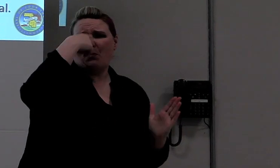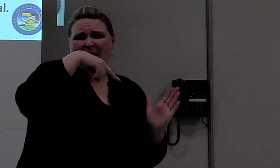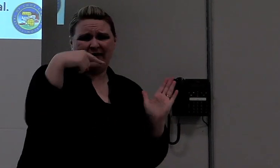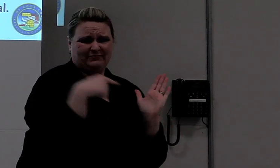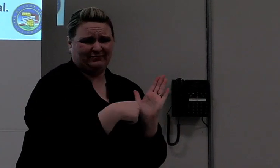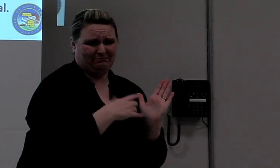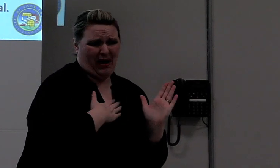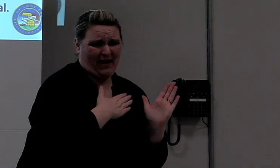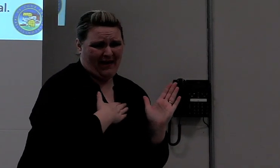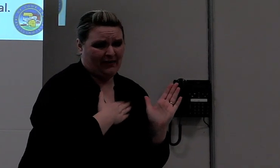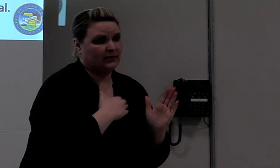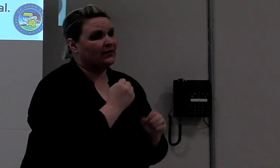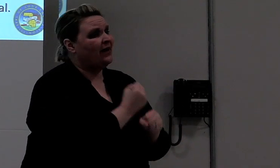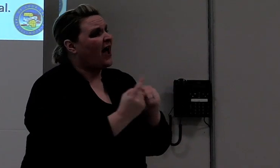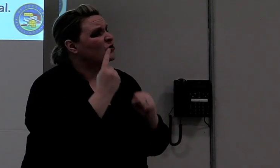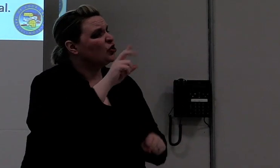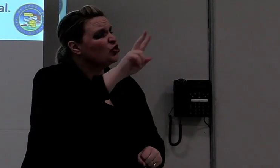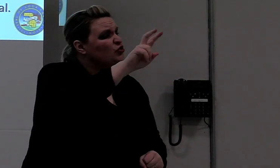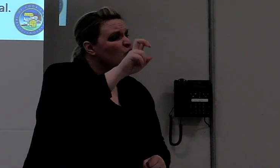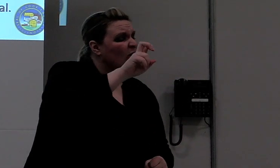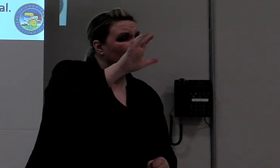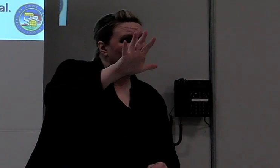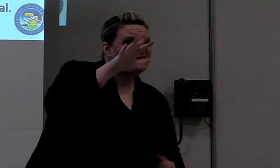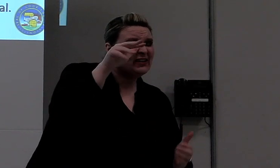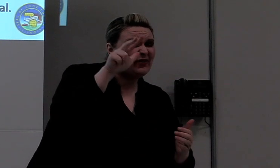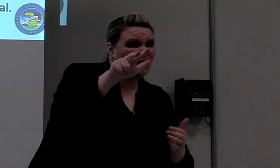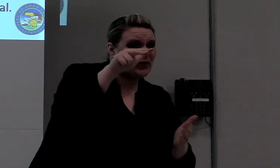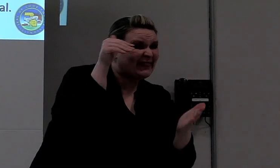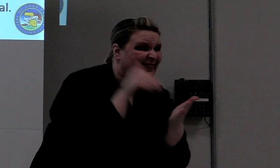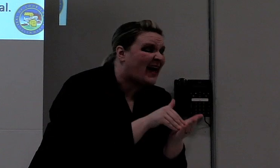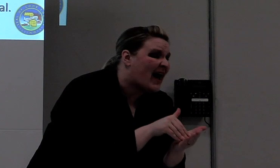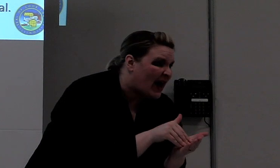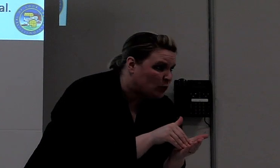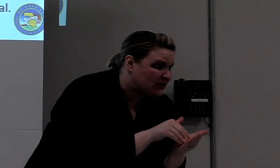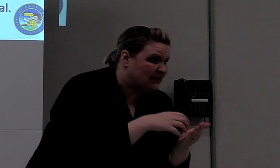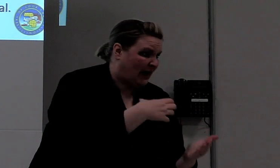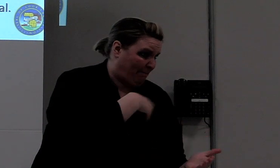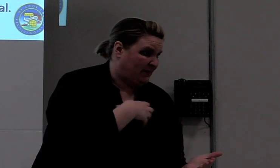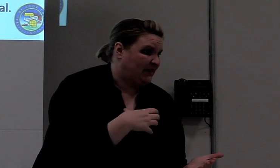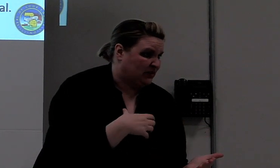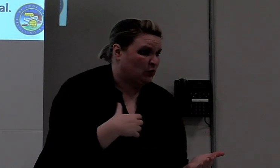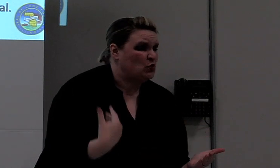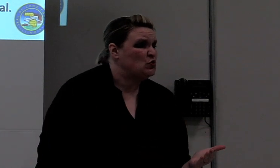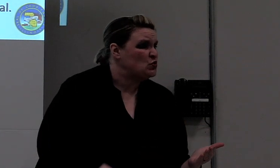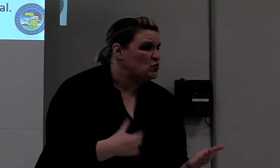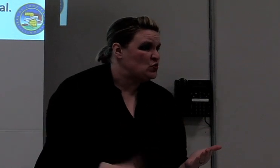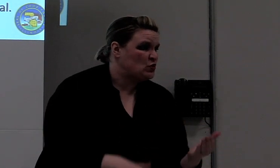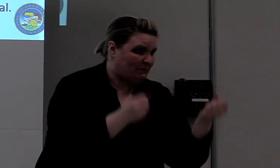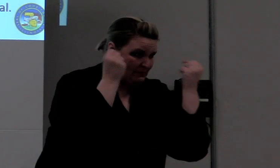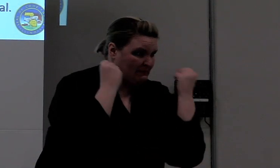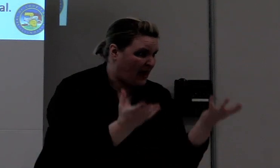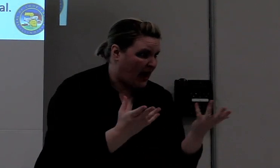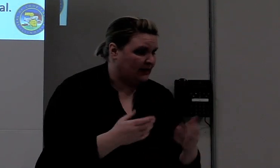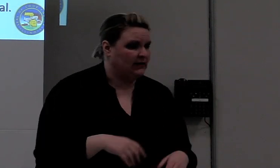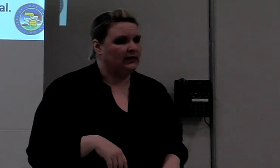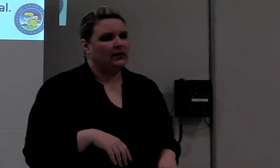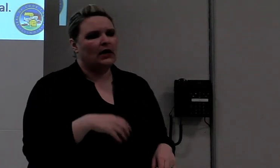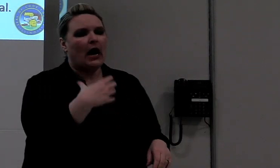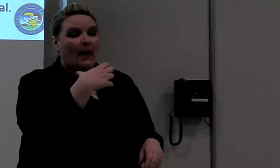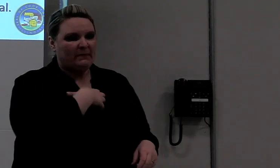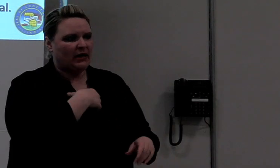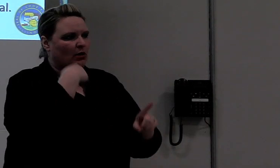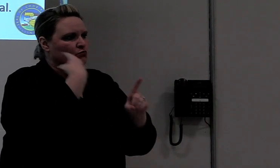we looked at 253,000 appeals. So that's quite a bit, but those are appeals that